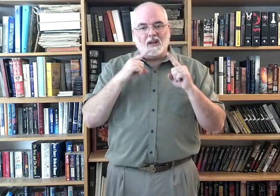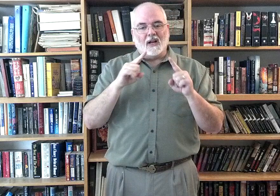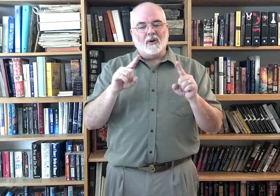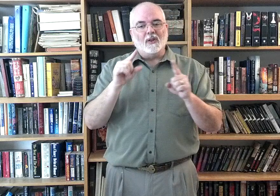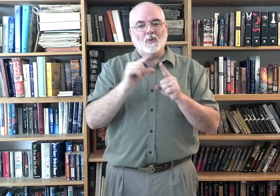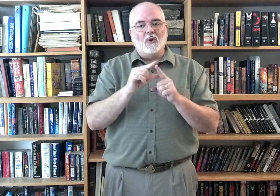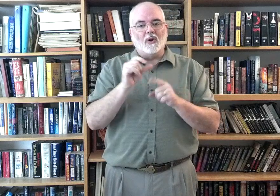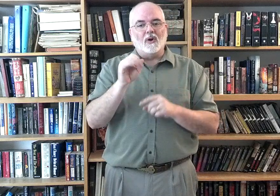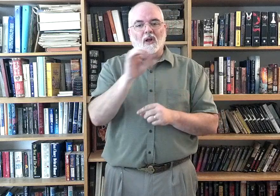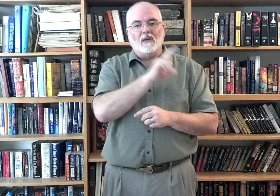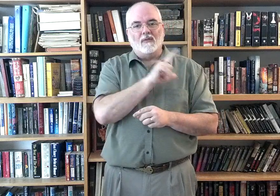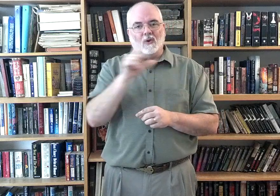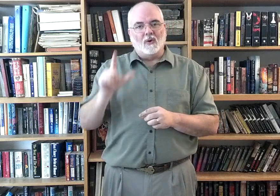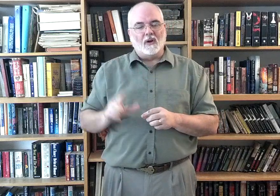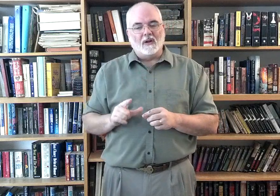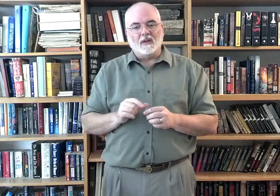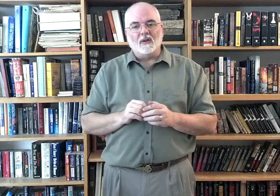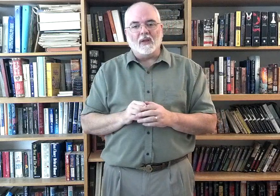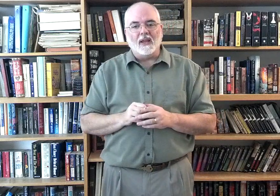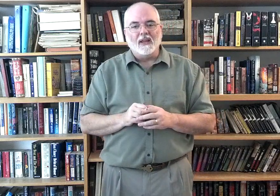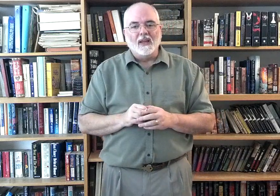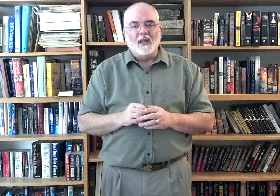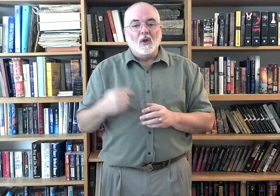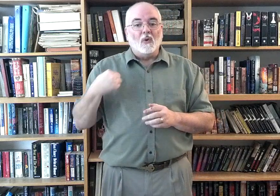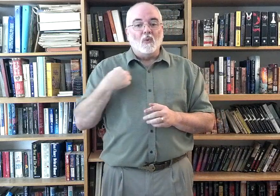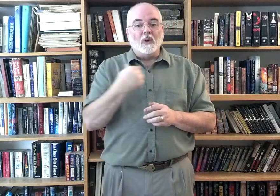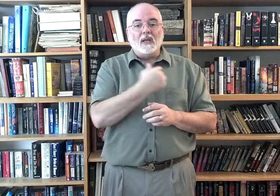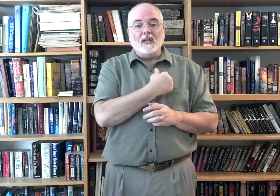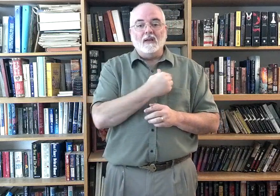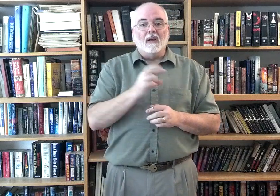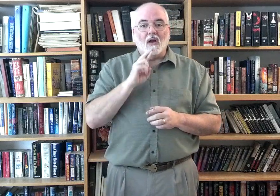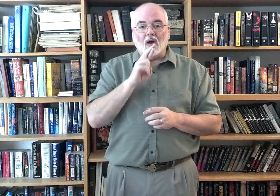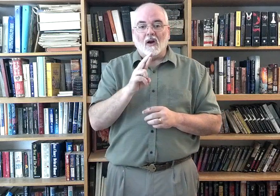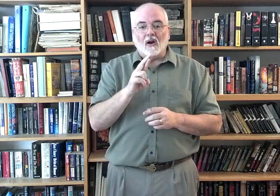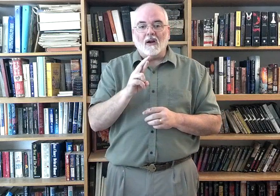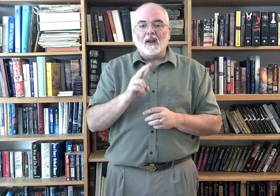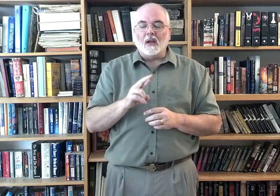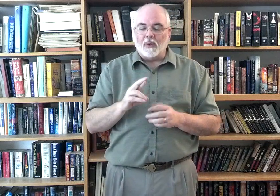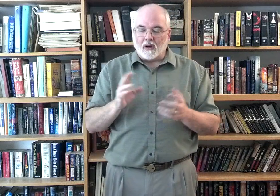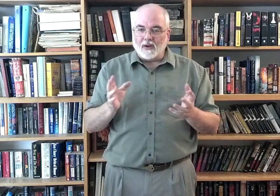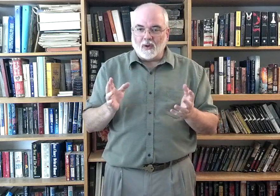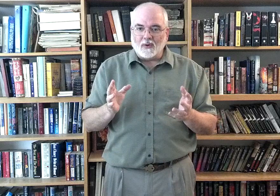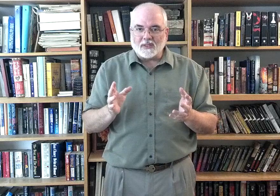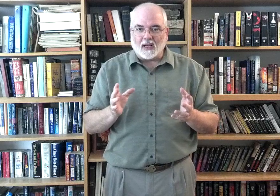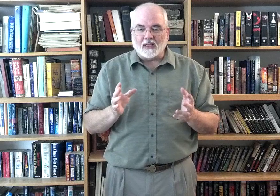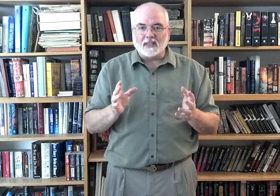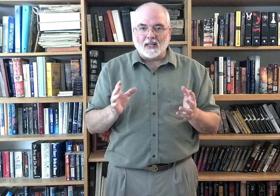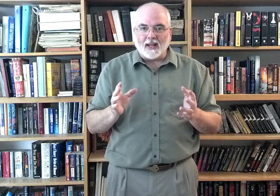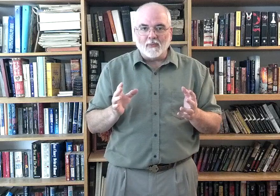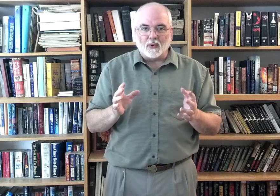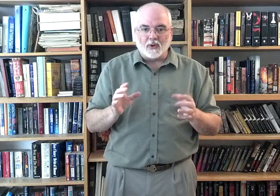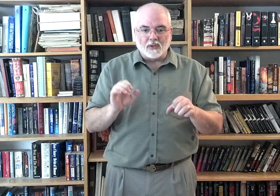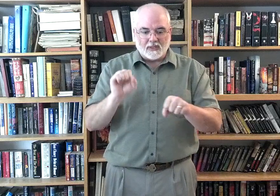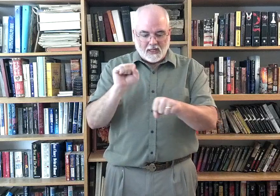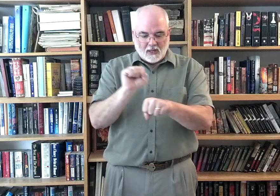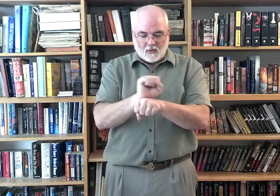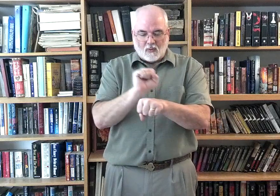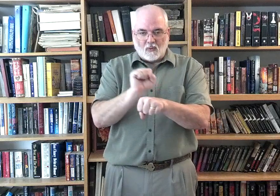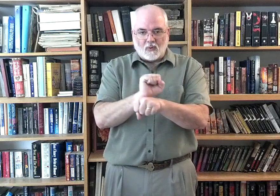declaring the word of the Lord. Okay, we are, and we already know those signs, laborers